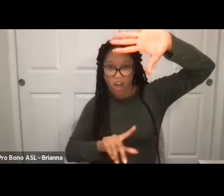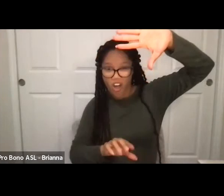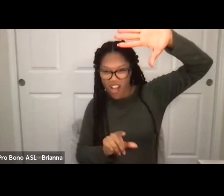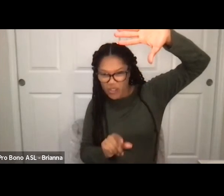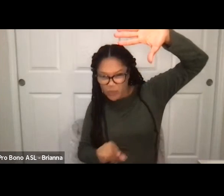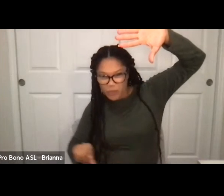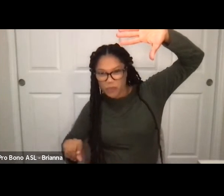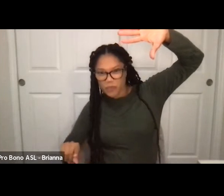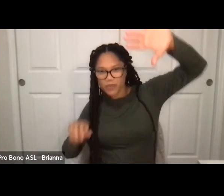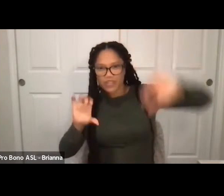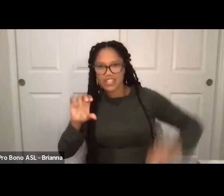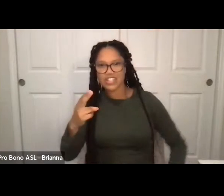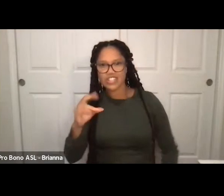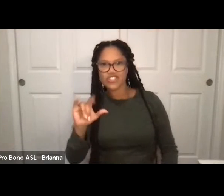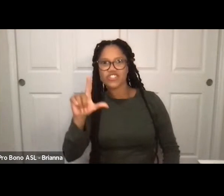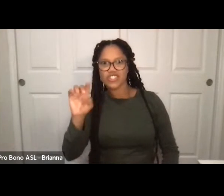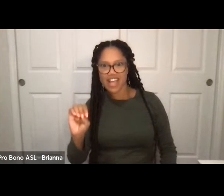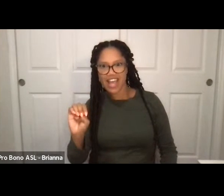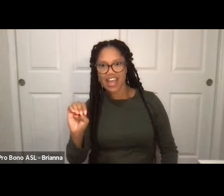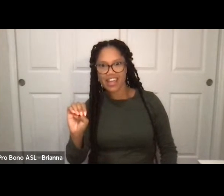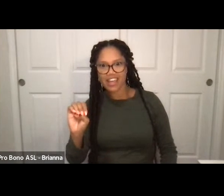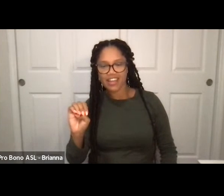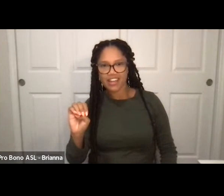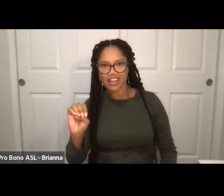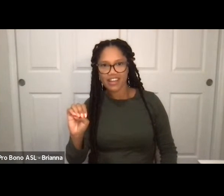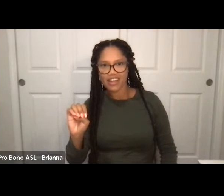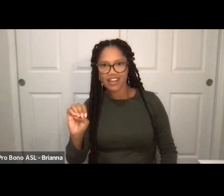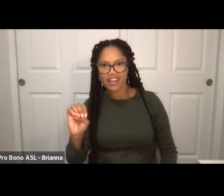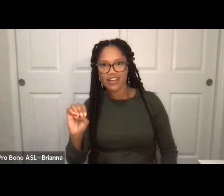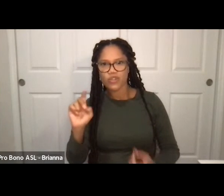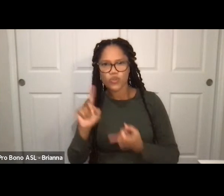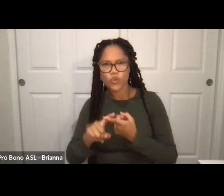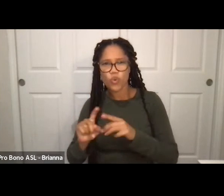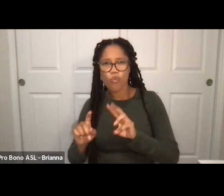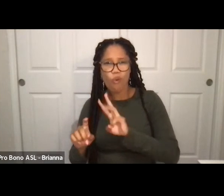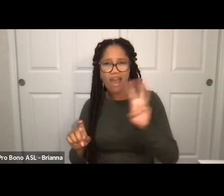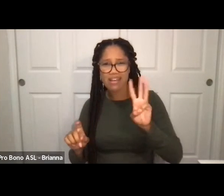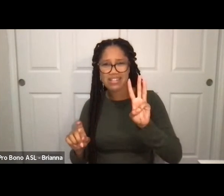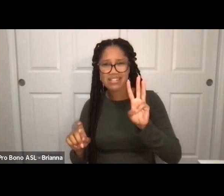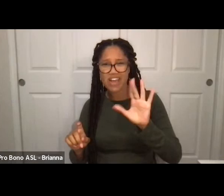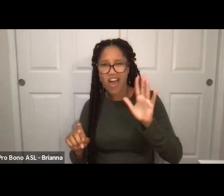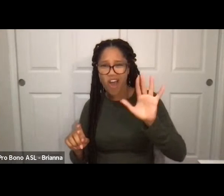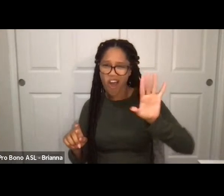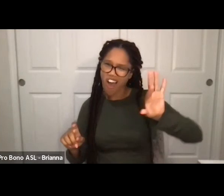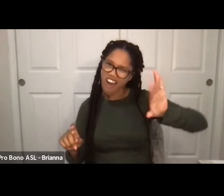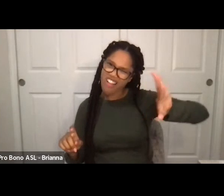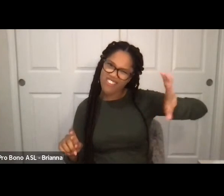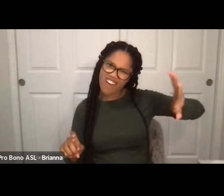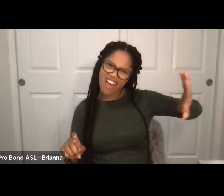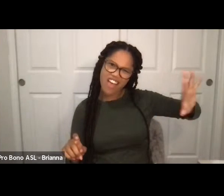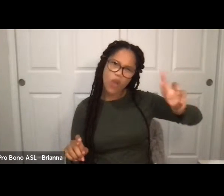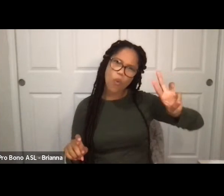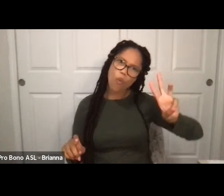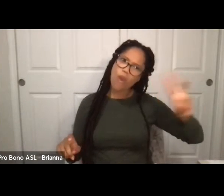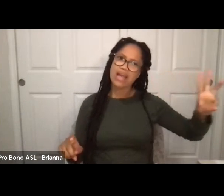what's the furthest west? I don't know, maybe Portland might be the furthest